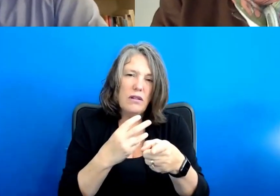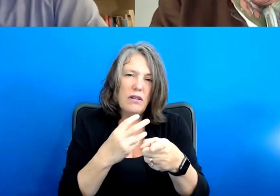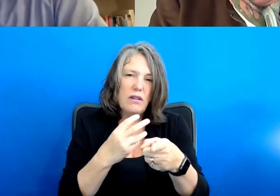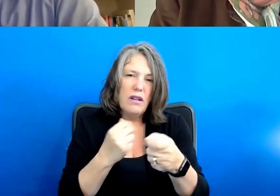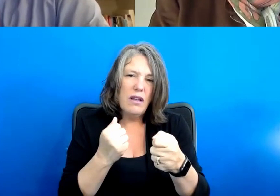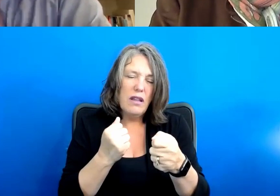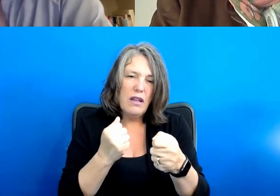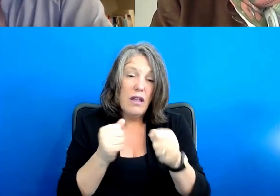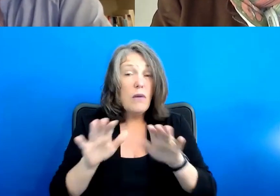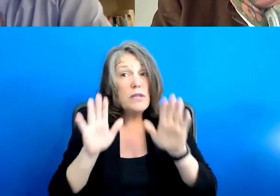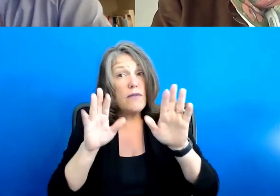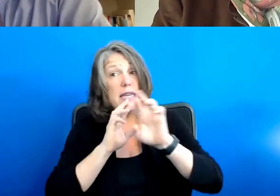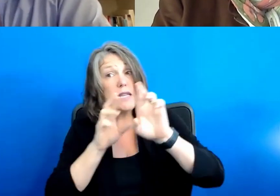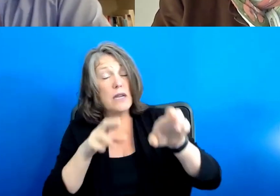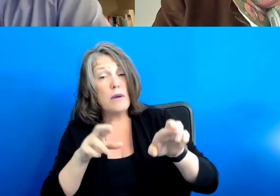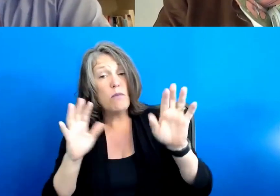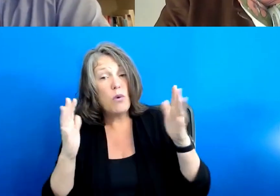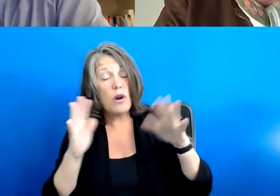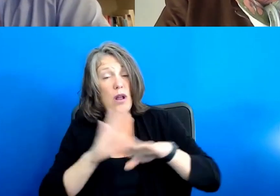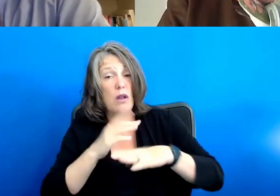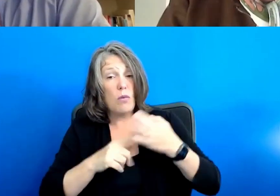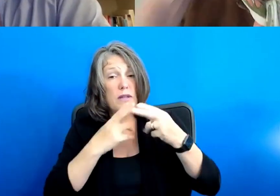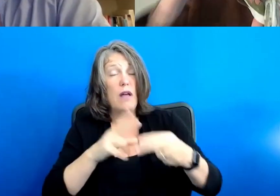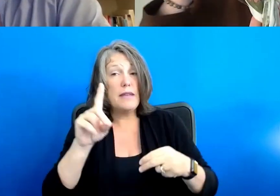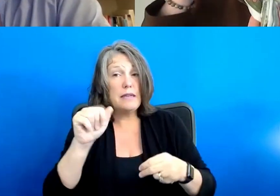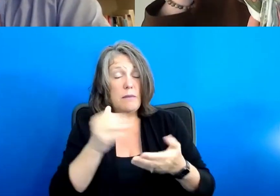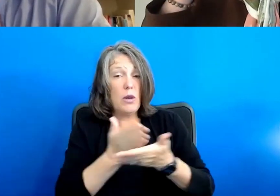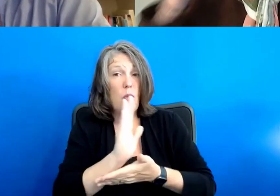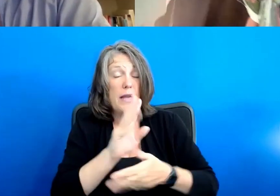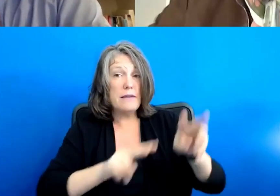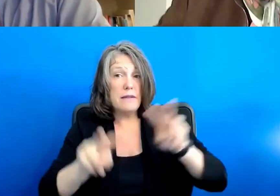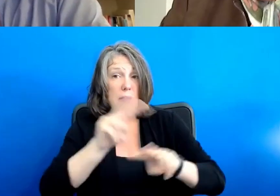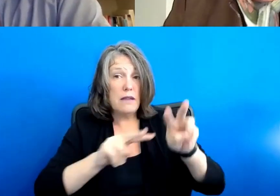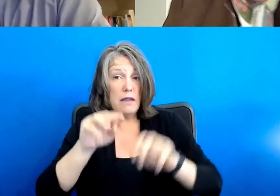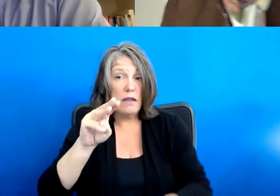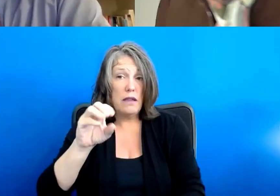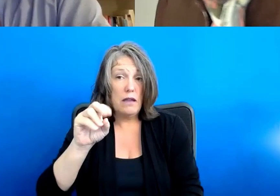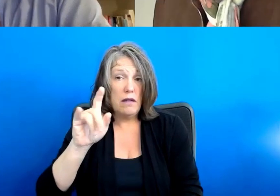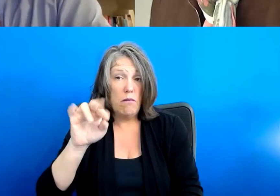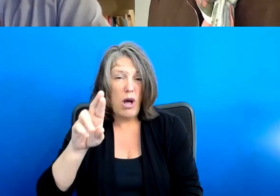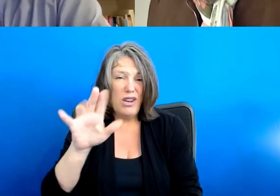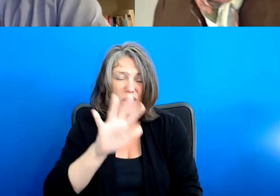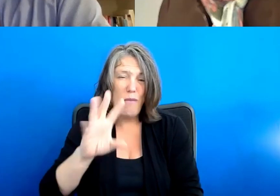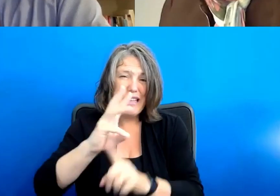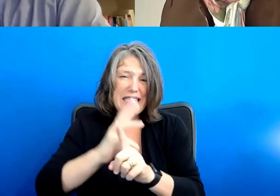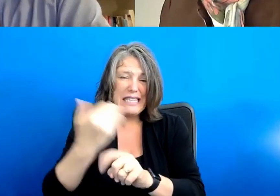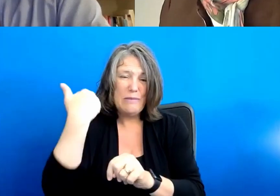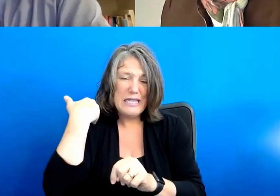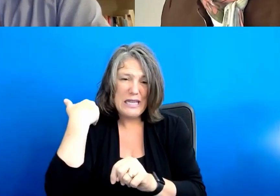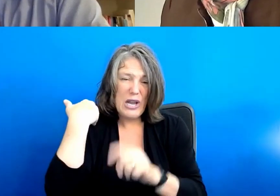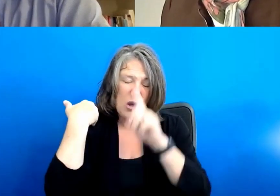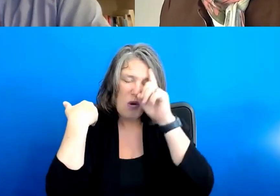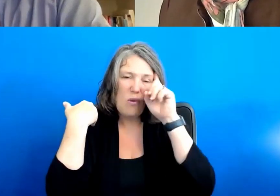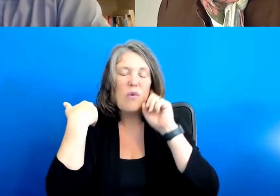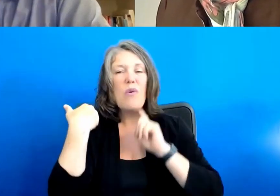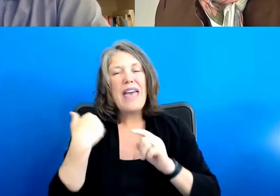report done on this, what's called the Disability Rights Monitor, maybe about 6 months ago, and it gathered